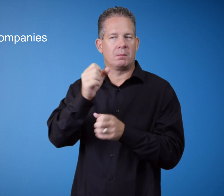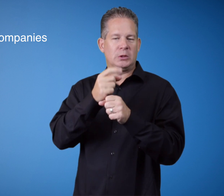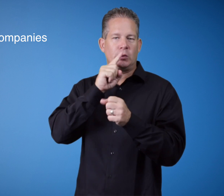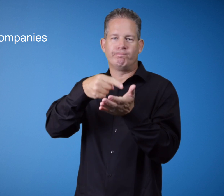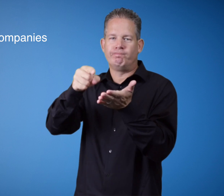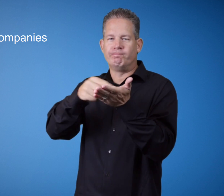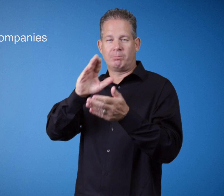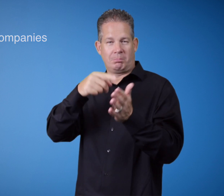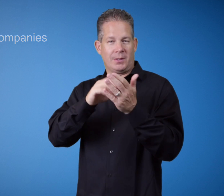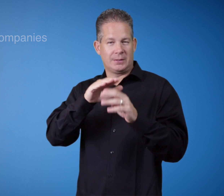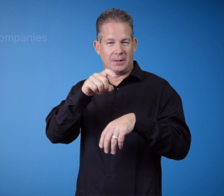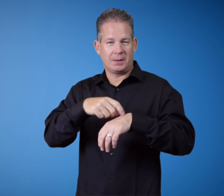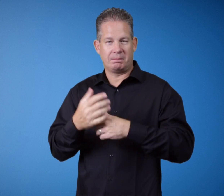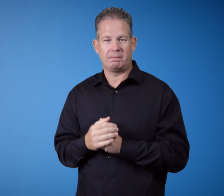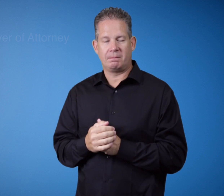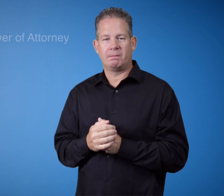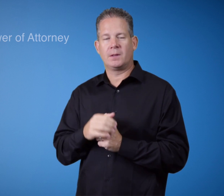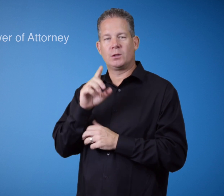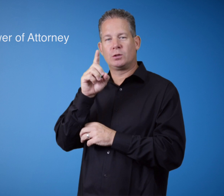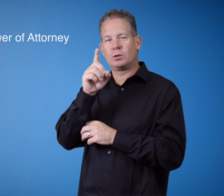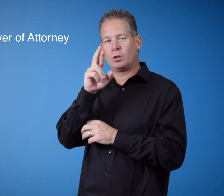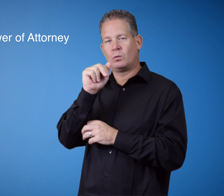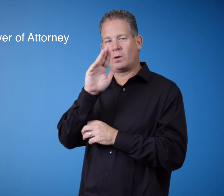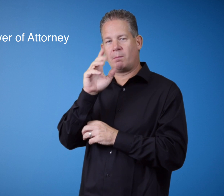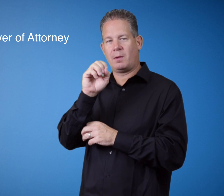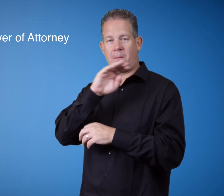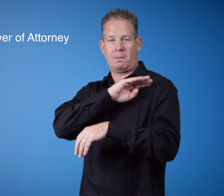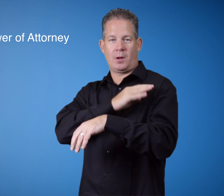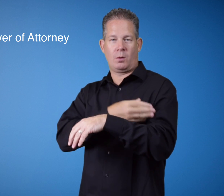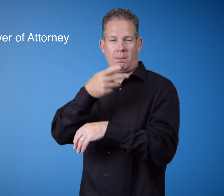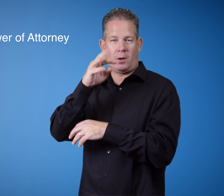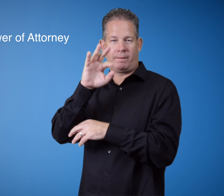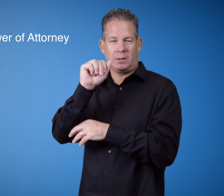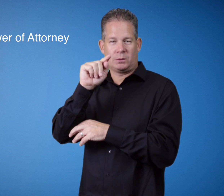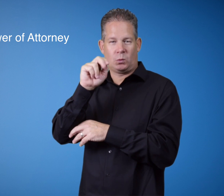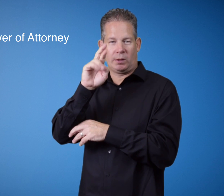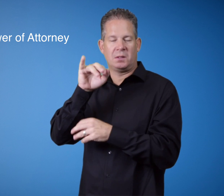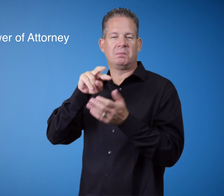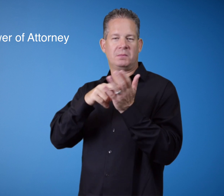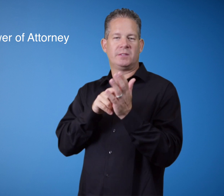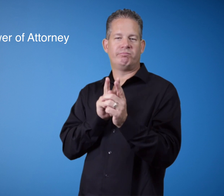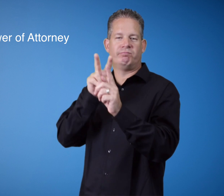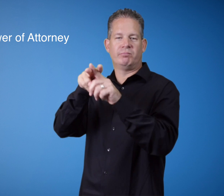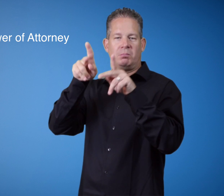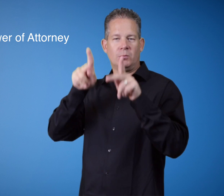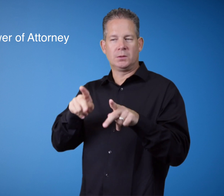may contact you if you have failed to pay a bill on time. The durable power of attorney refers to a person that is able to